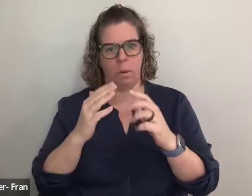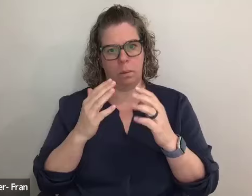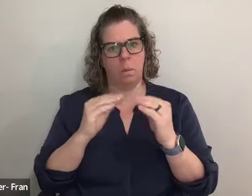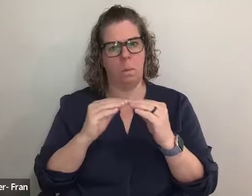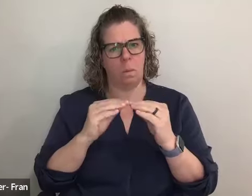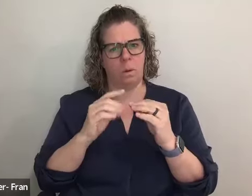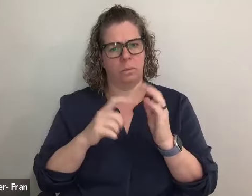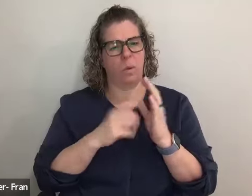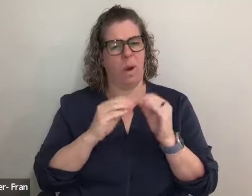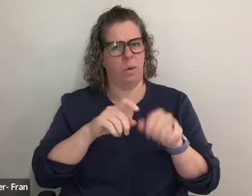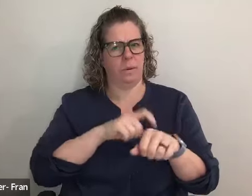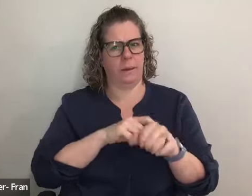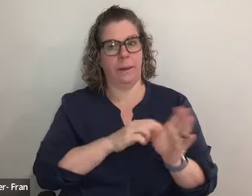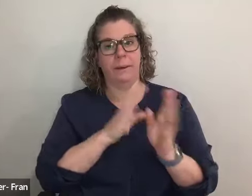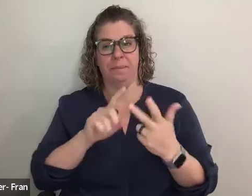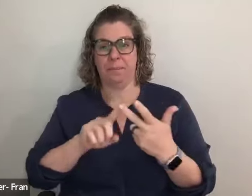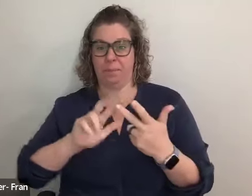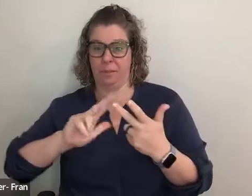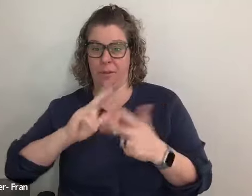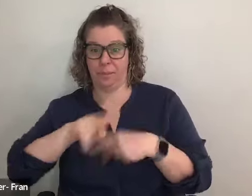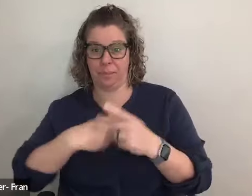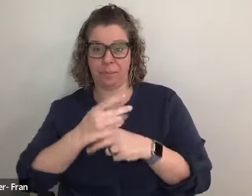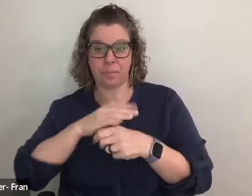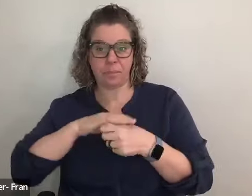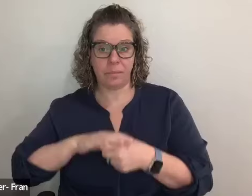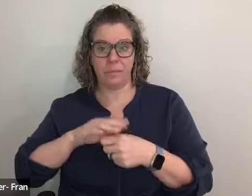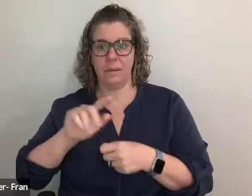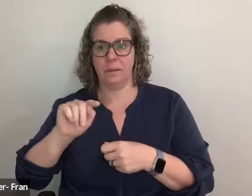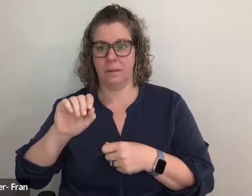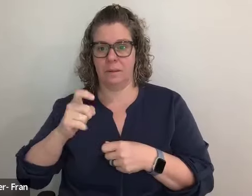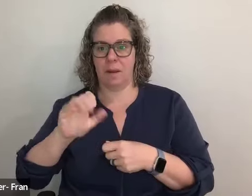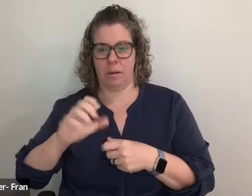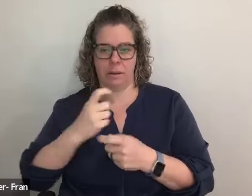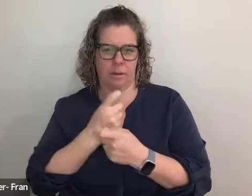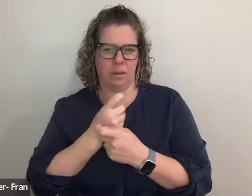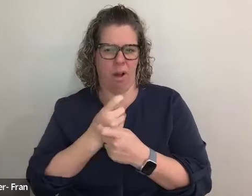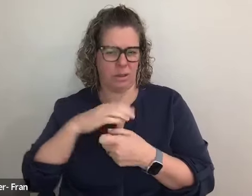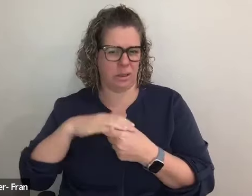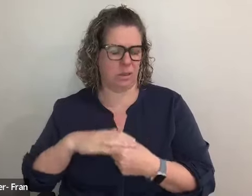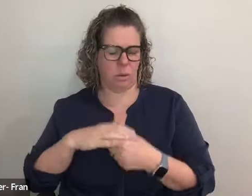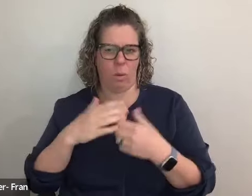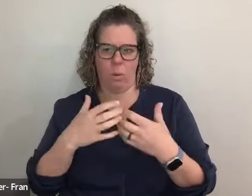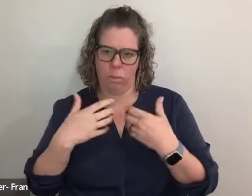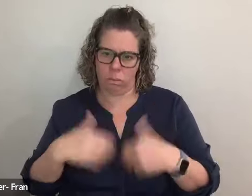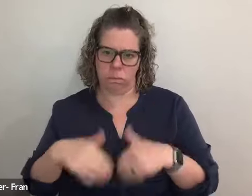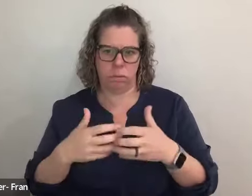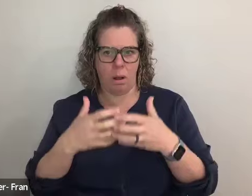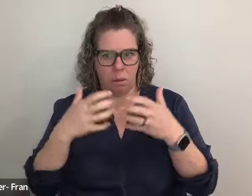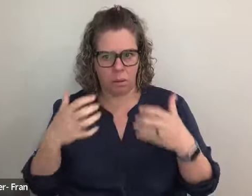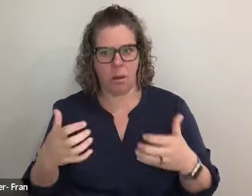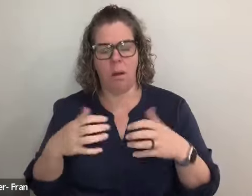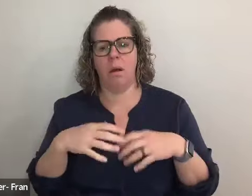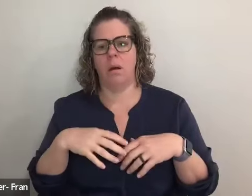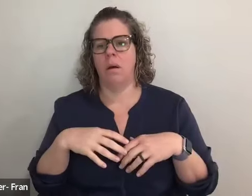zone. And then toxic stress. So again, I think there's a lot of toxic stress in the world right now,